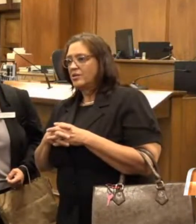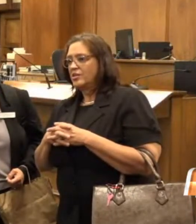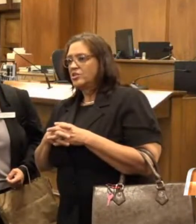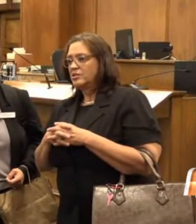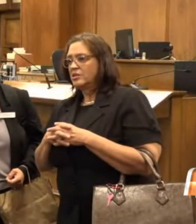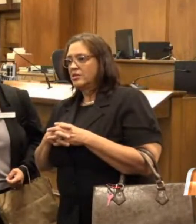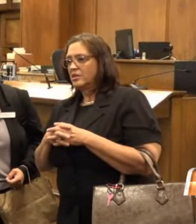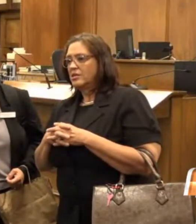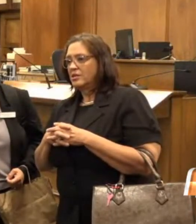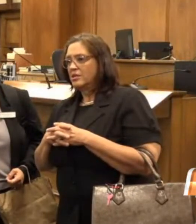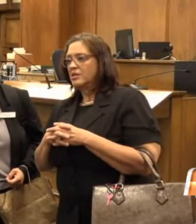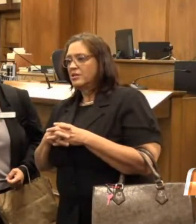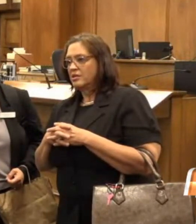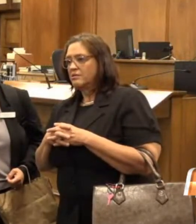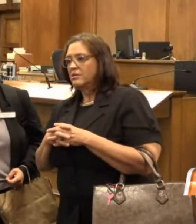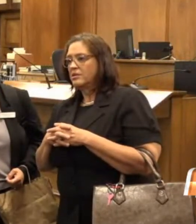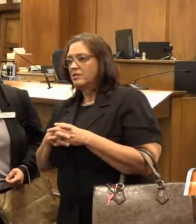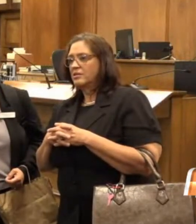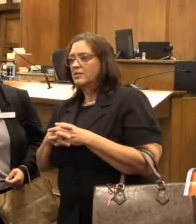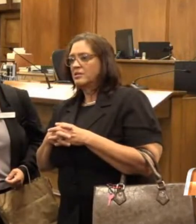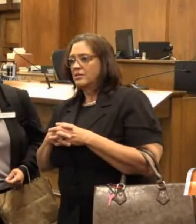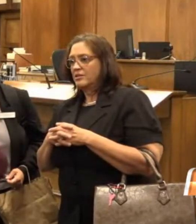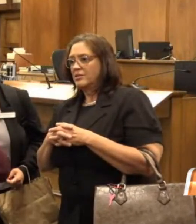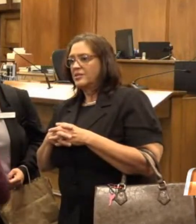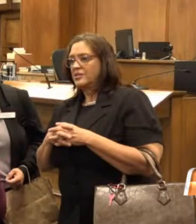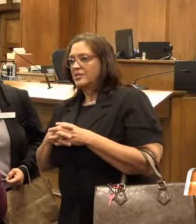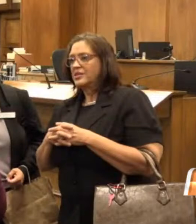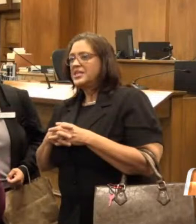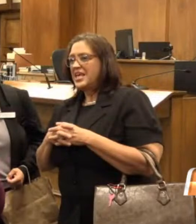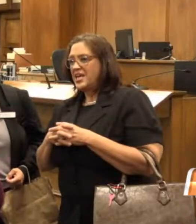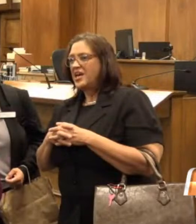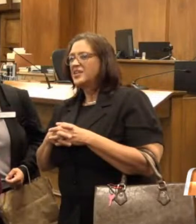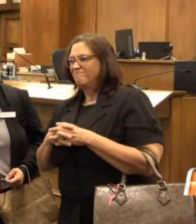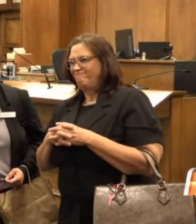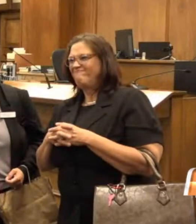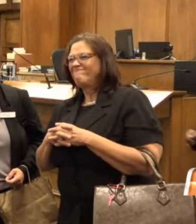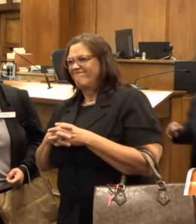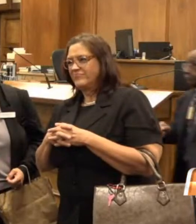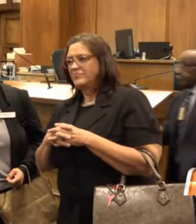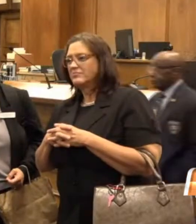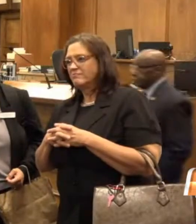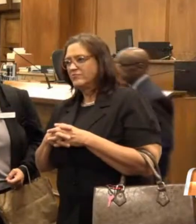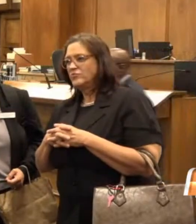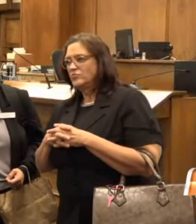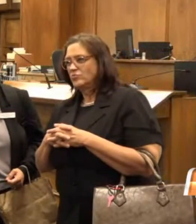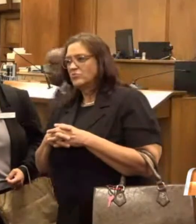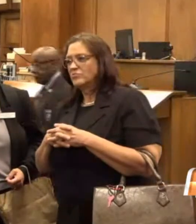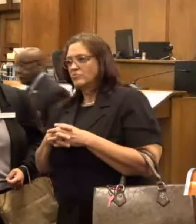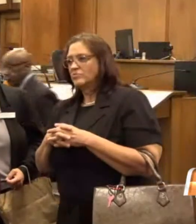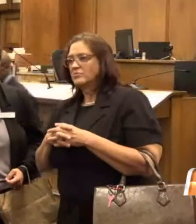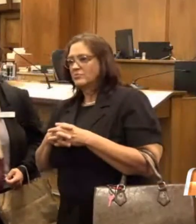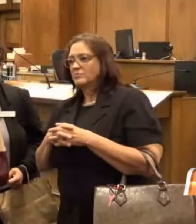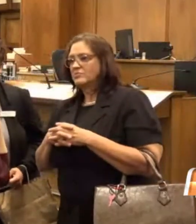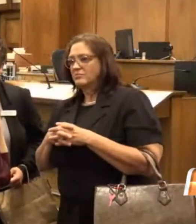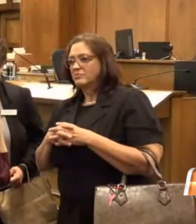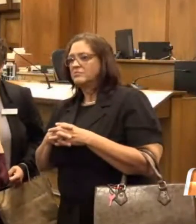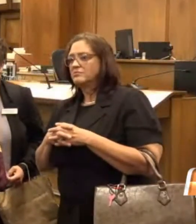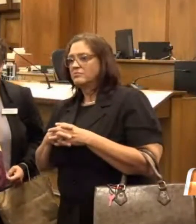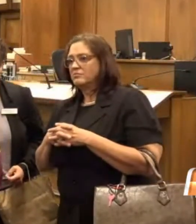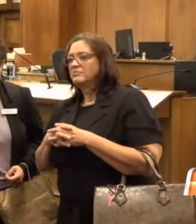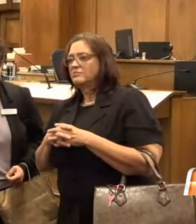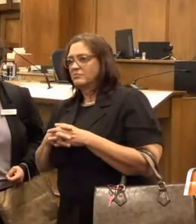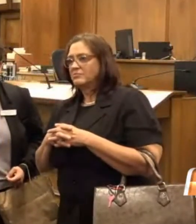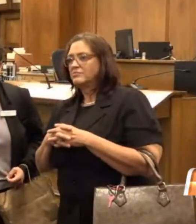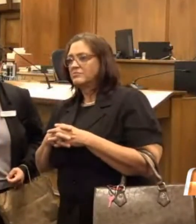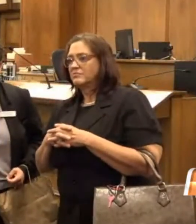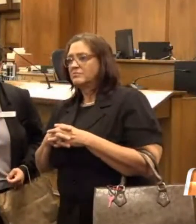We need you to mention me what's going on. Right. Usually. That's why I'm But asking I to write, work- like, I'm telling you, I will lose it or I get